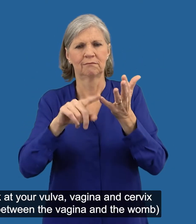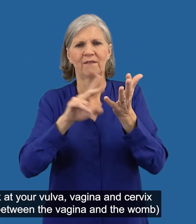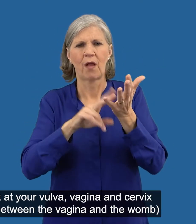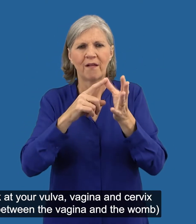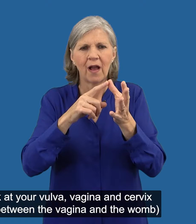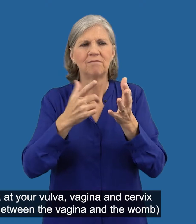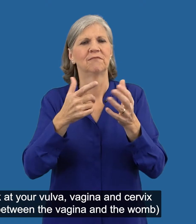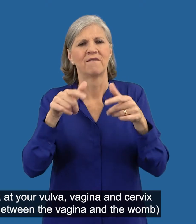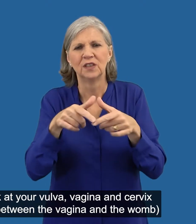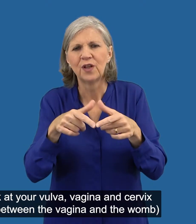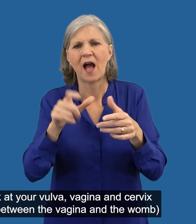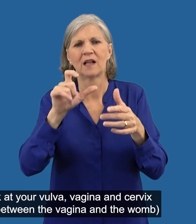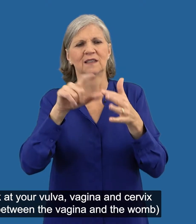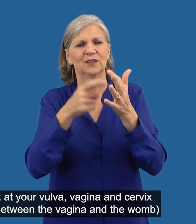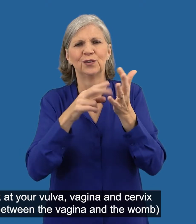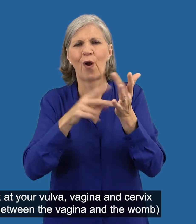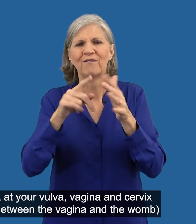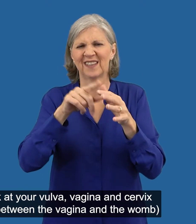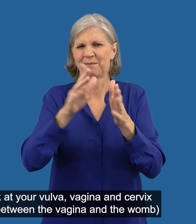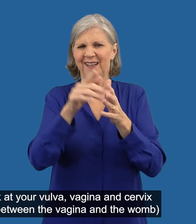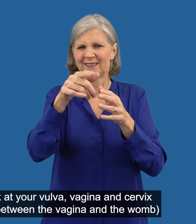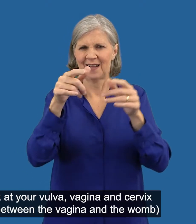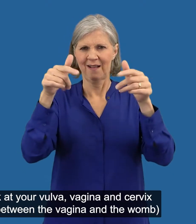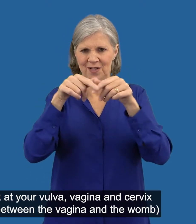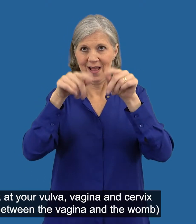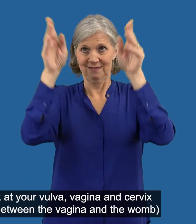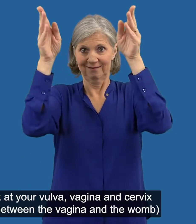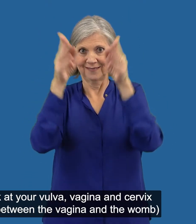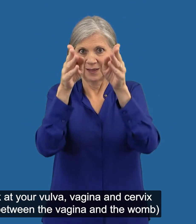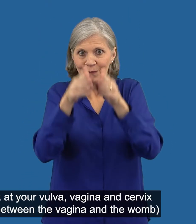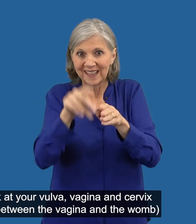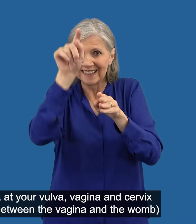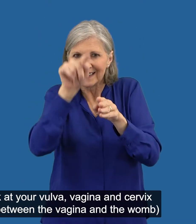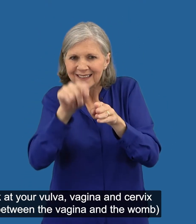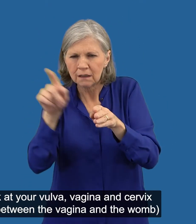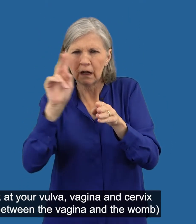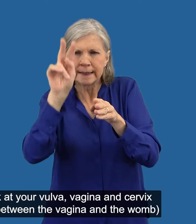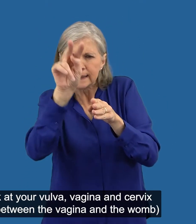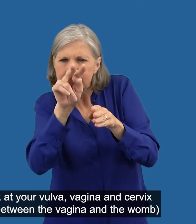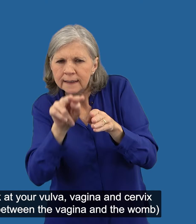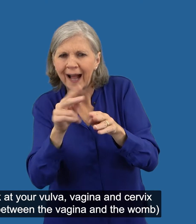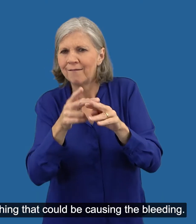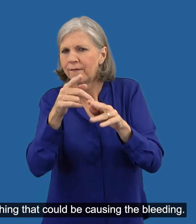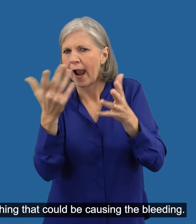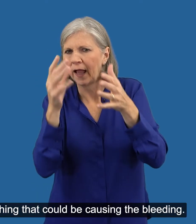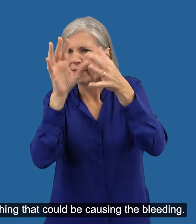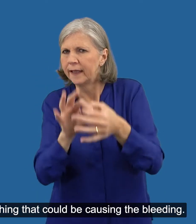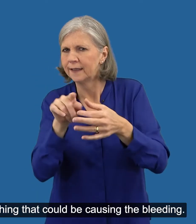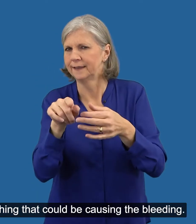They will look at your vulva, vagina, and cervix, the opening between the vagina and the womb, to see if